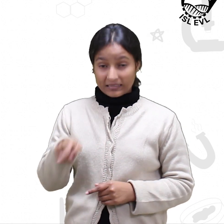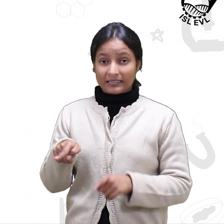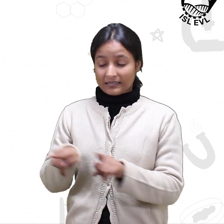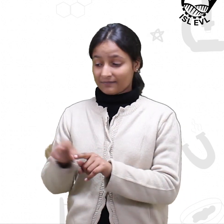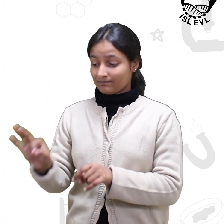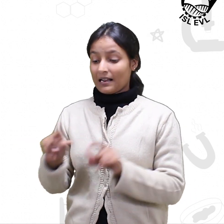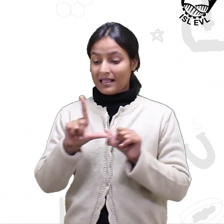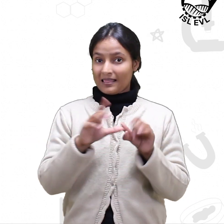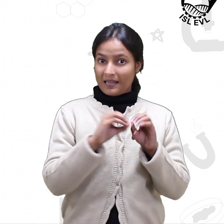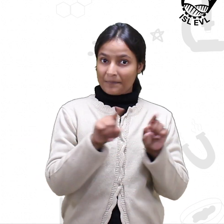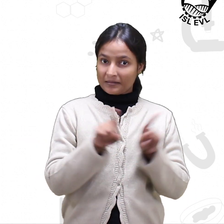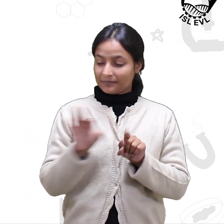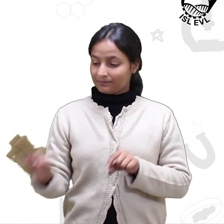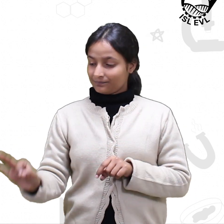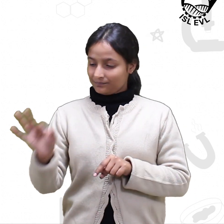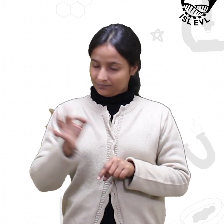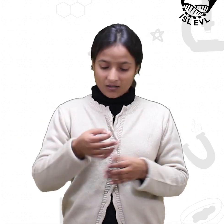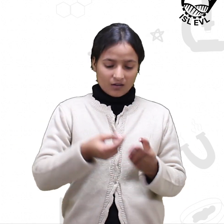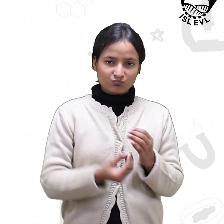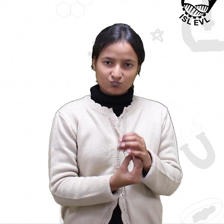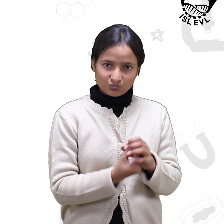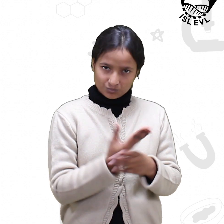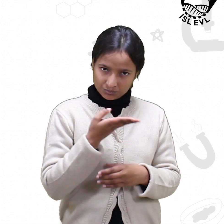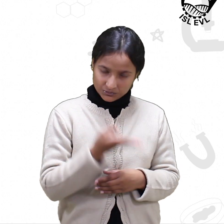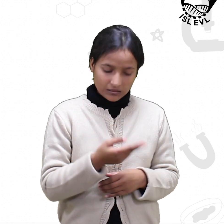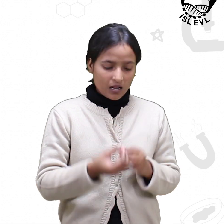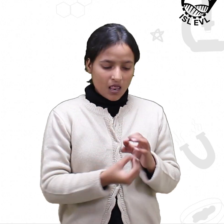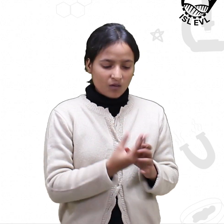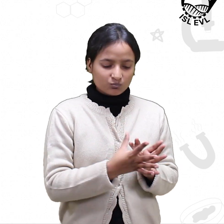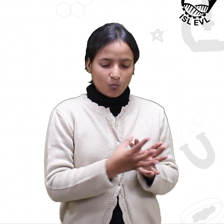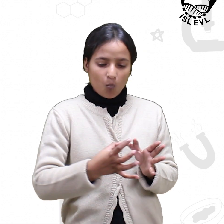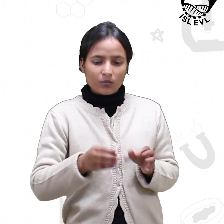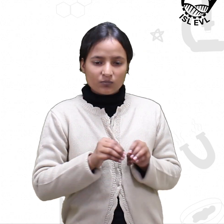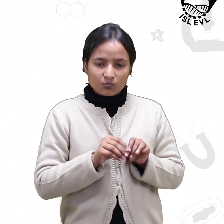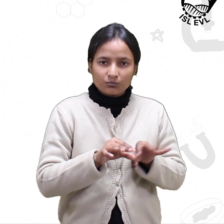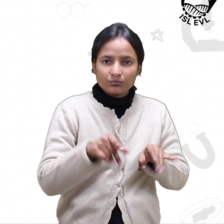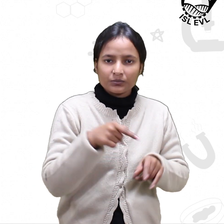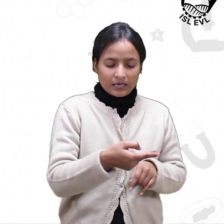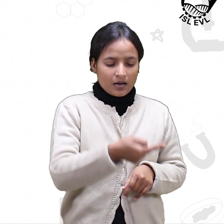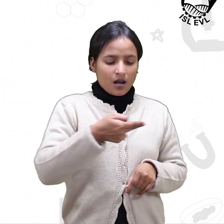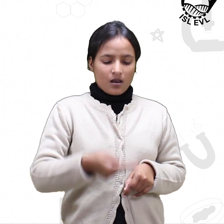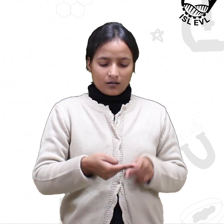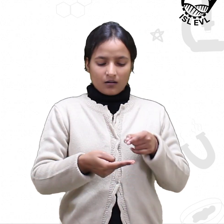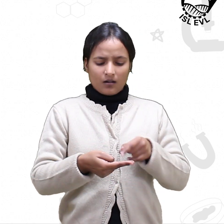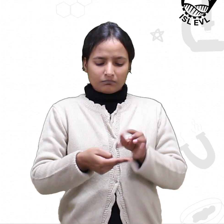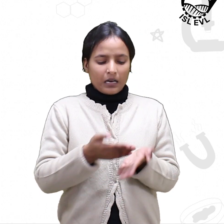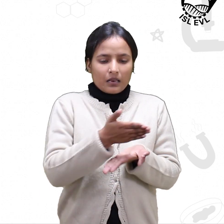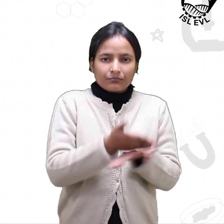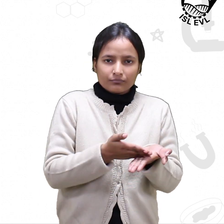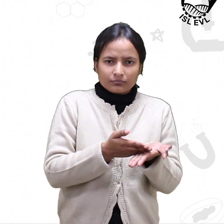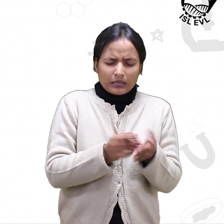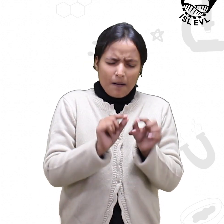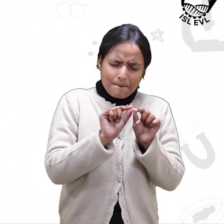rotting fruits. So we grow them, of course, in the lab, and in a glass dish, you can fillet them out. You have these larvae in these